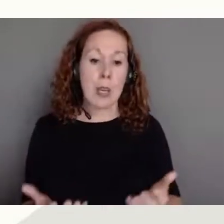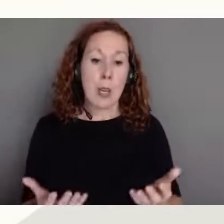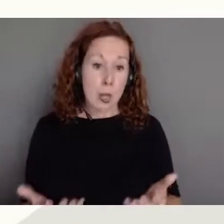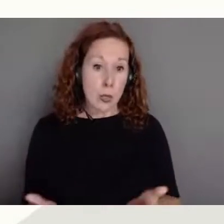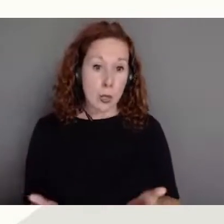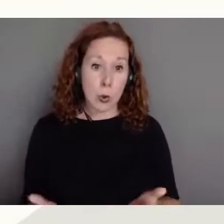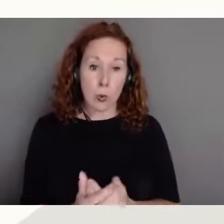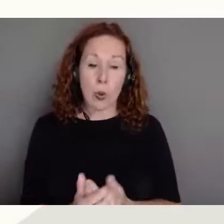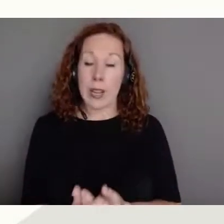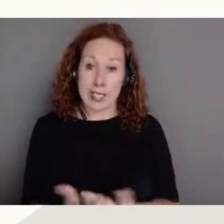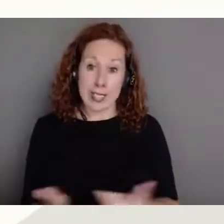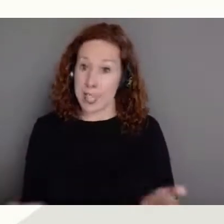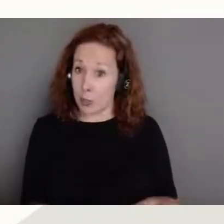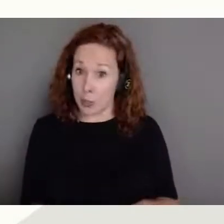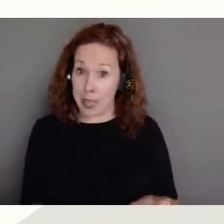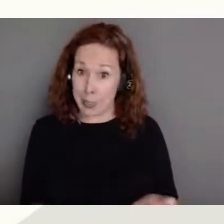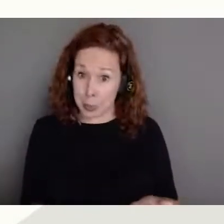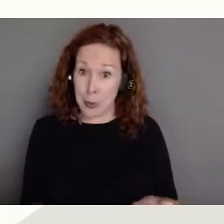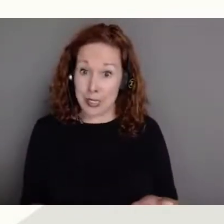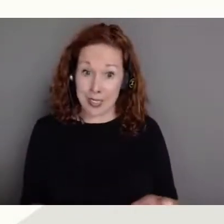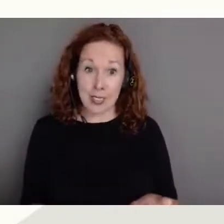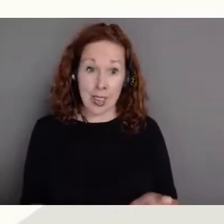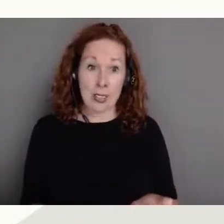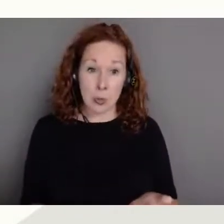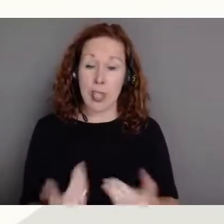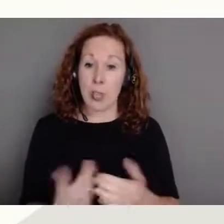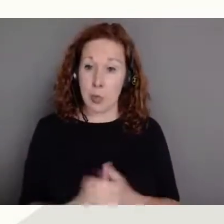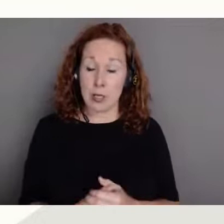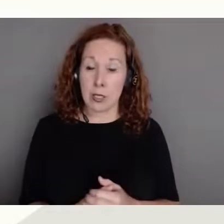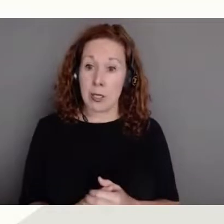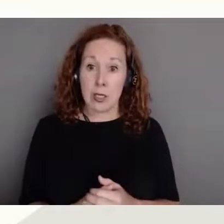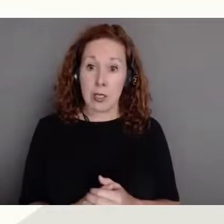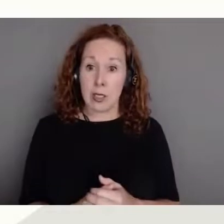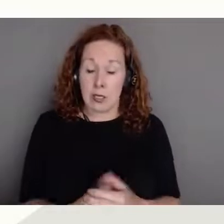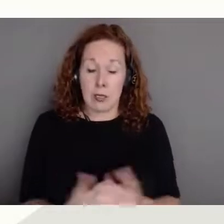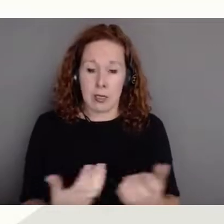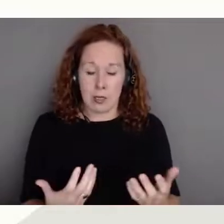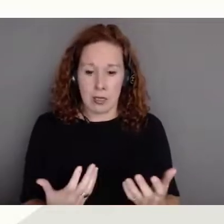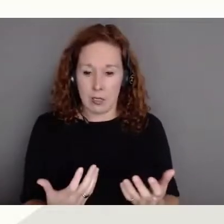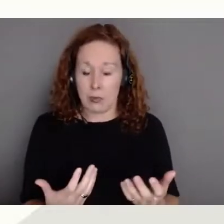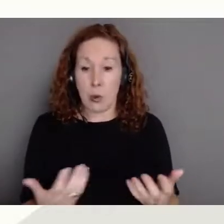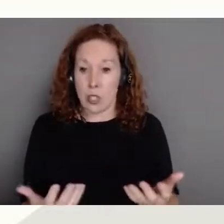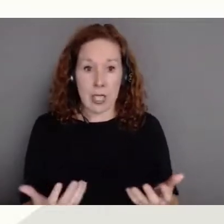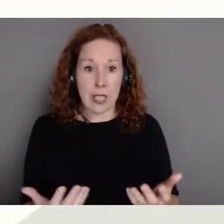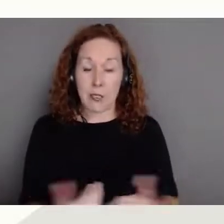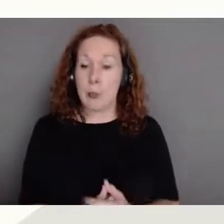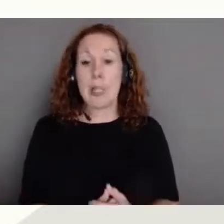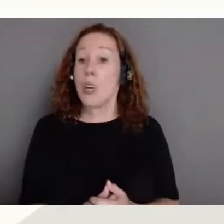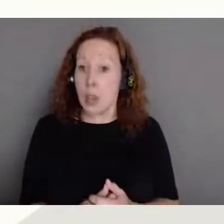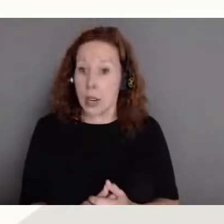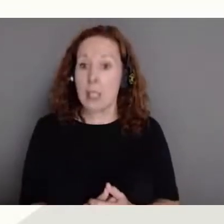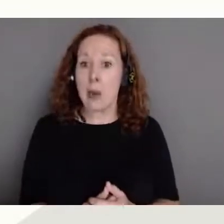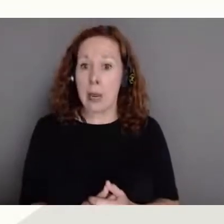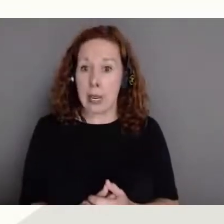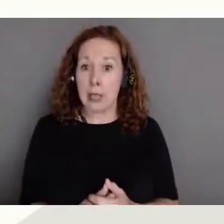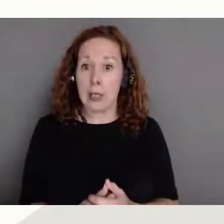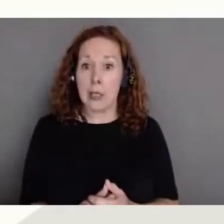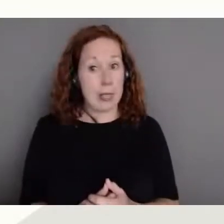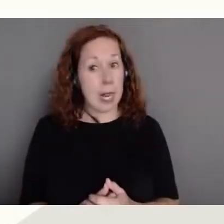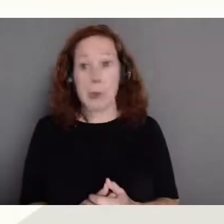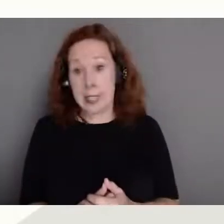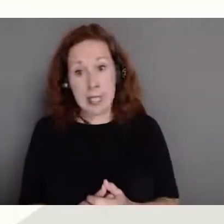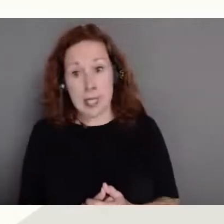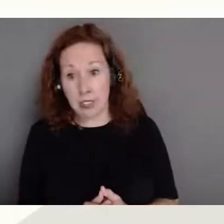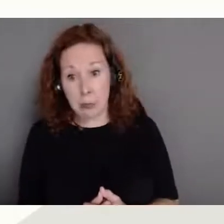culture. So, as I said during my schooling, that's what I was fortunate enough to be taught by